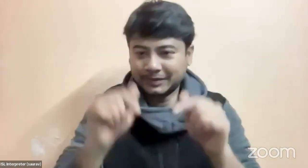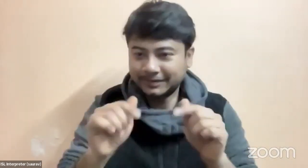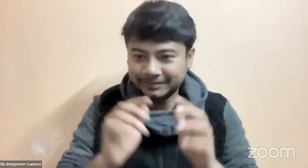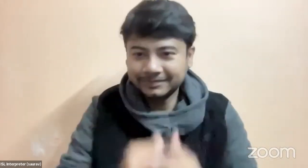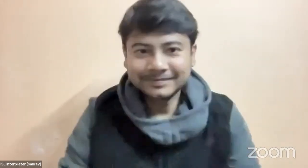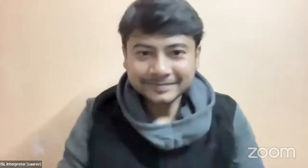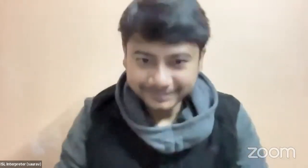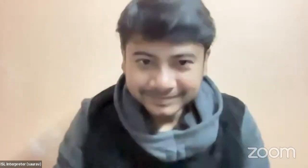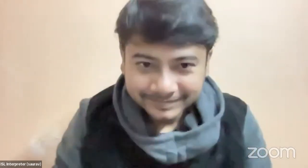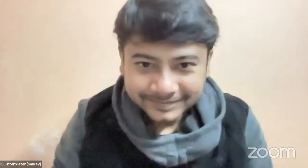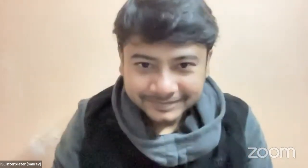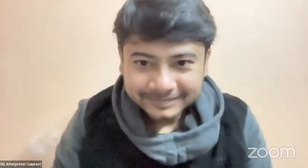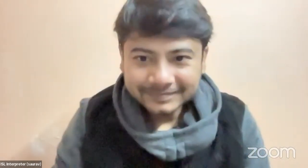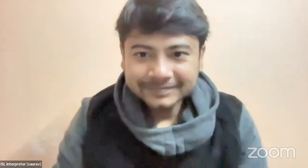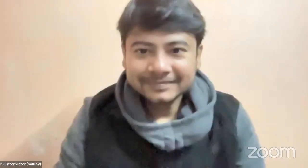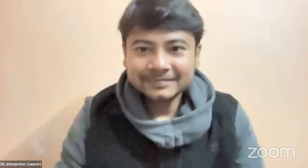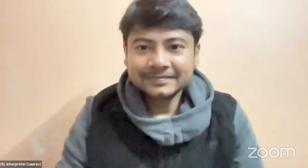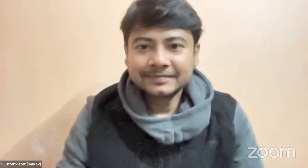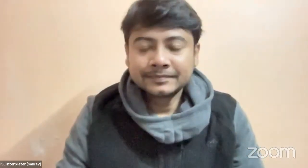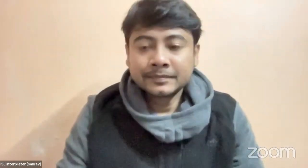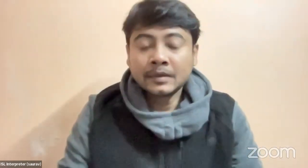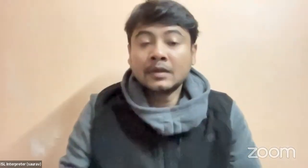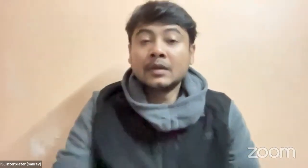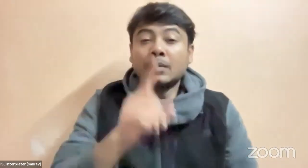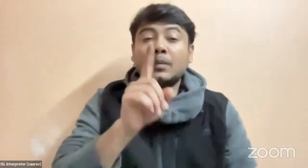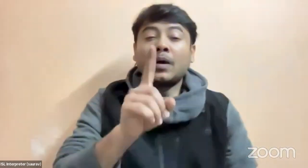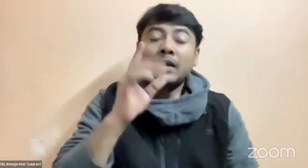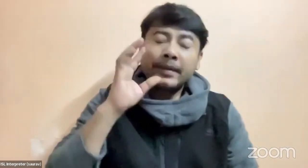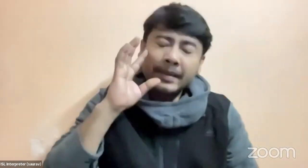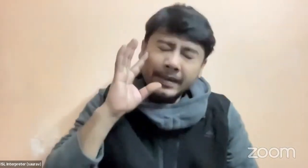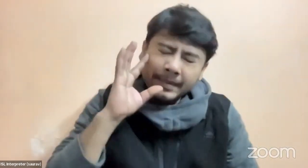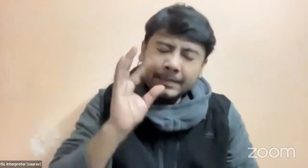And the most important in the discussion, we understood